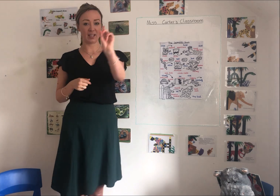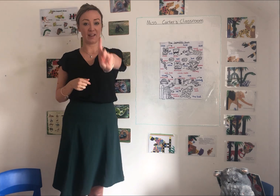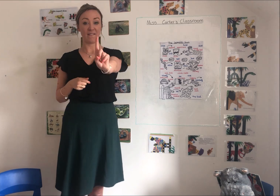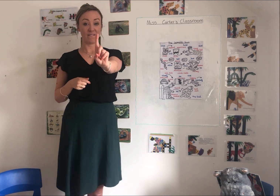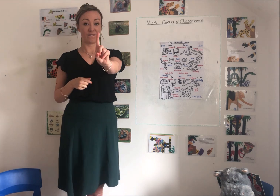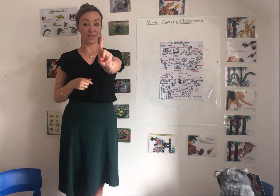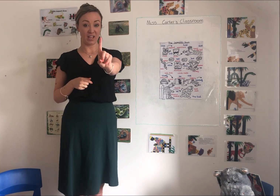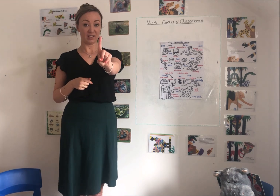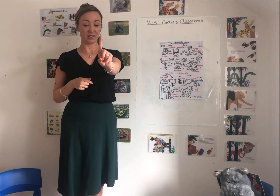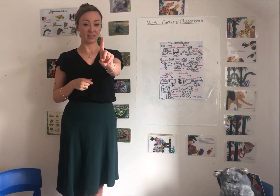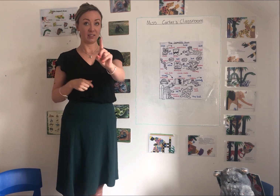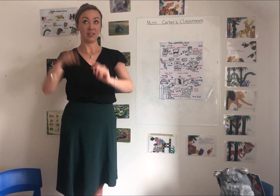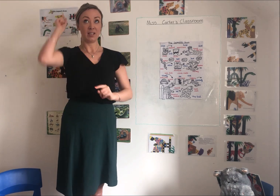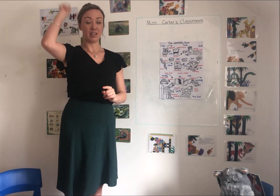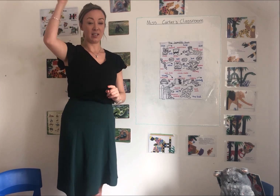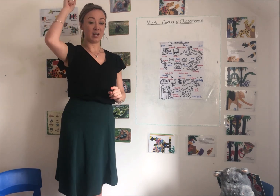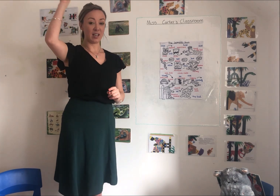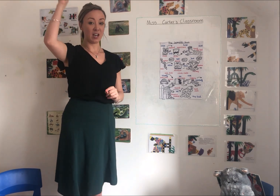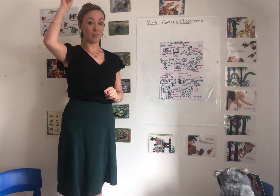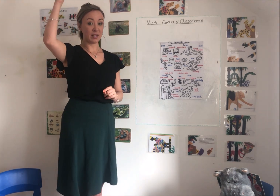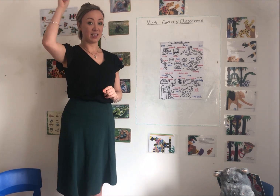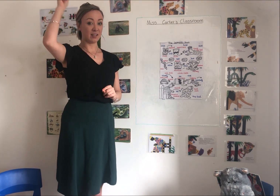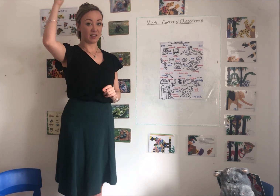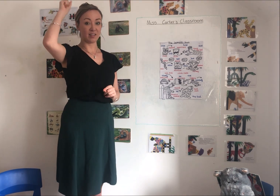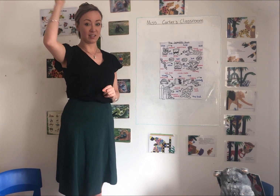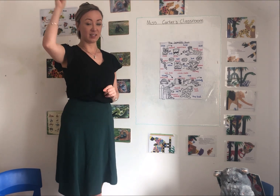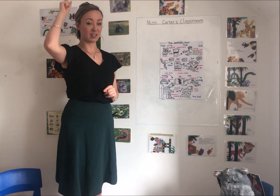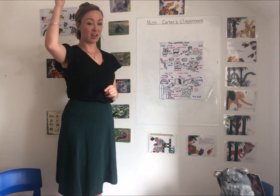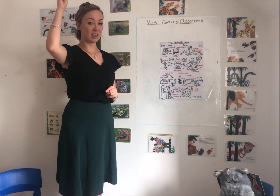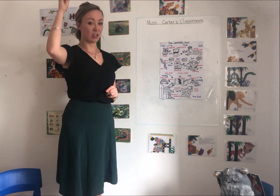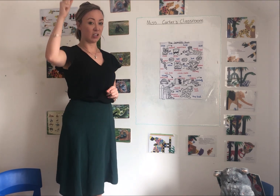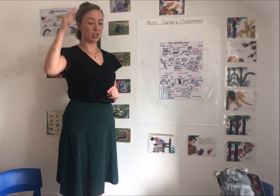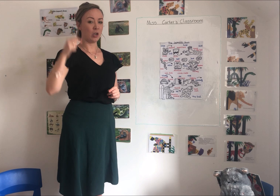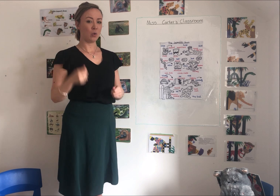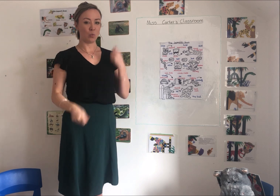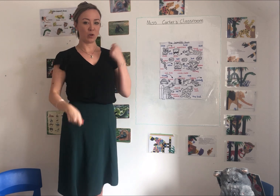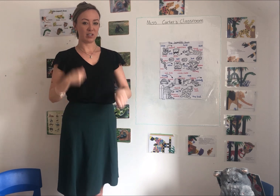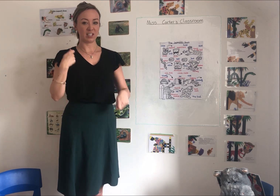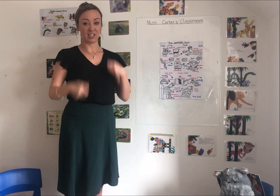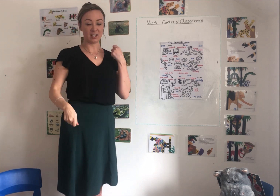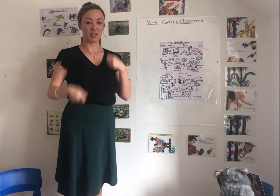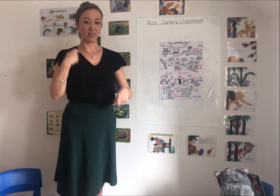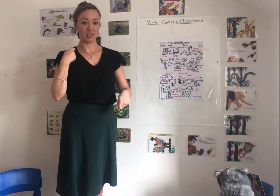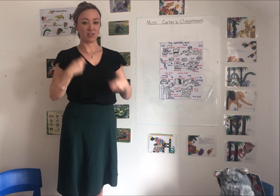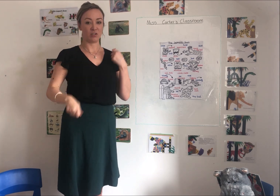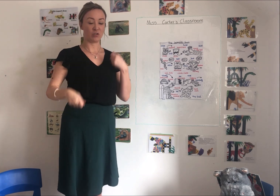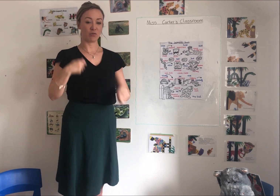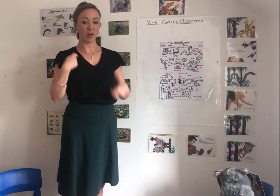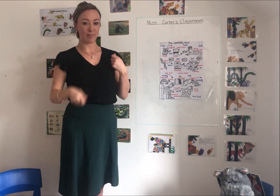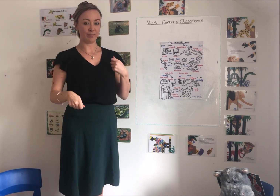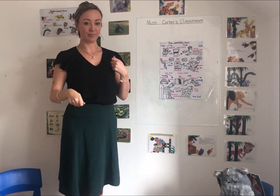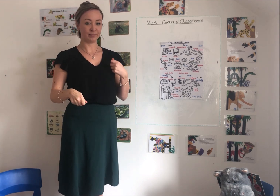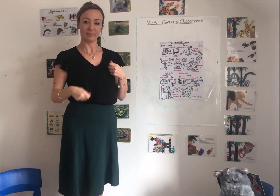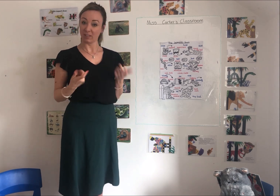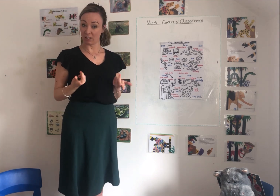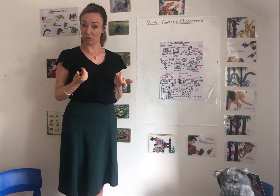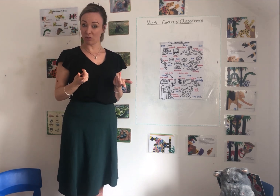say, first, Naomi, the sky god, wanted the drum. Can you try